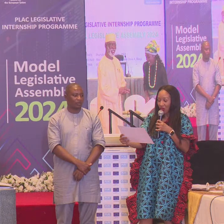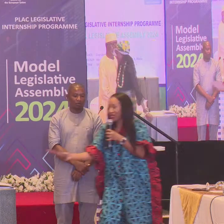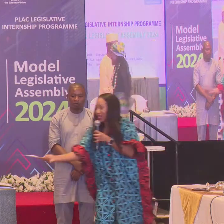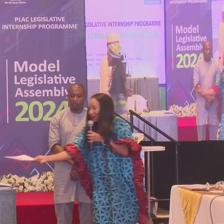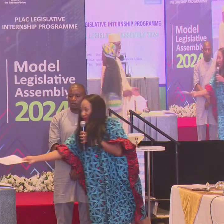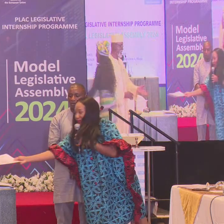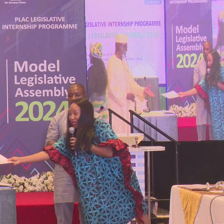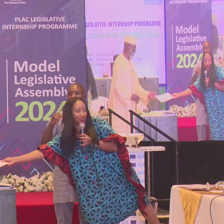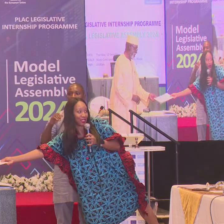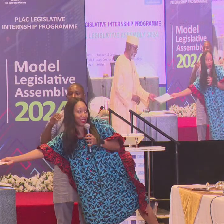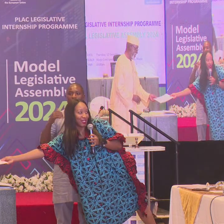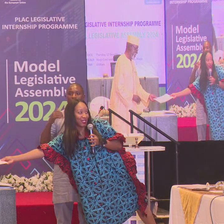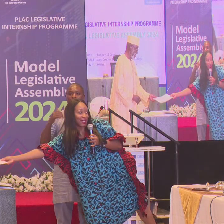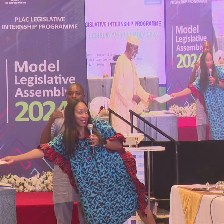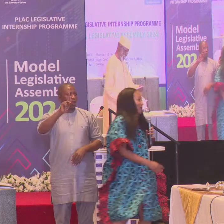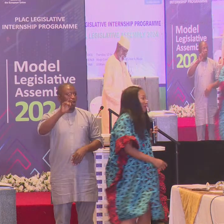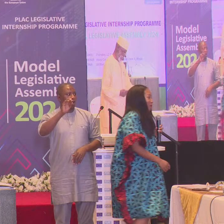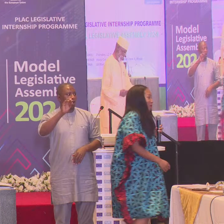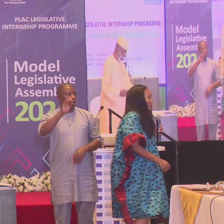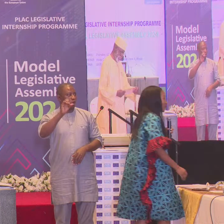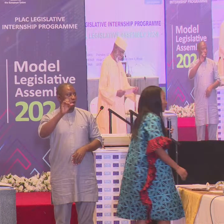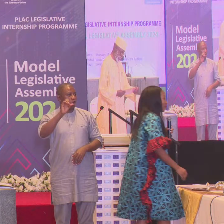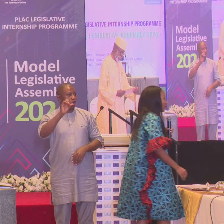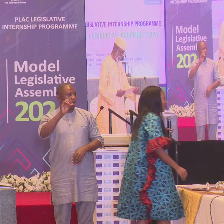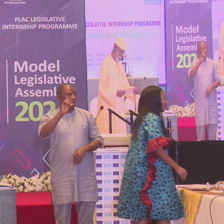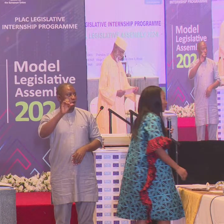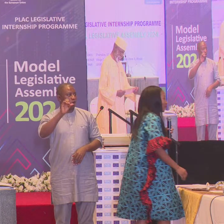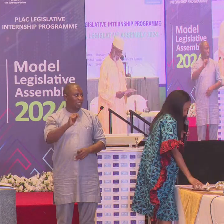Kosan Williams, Plac.